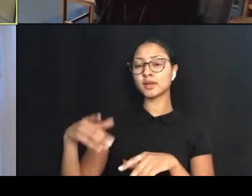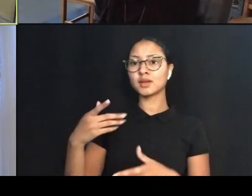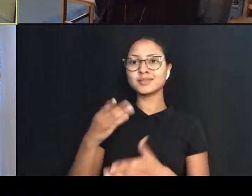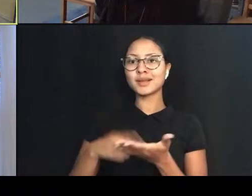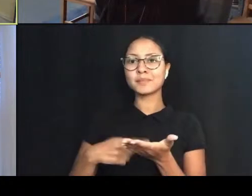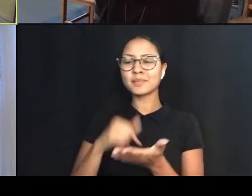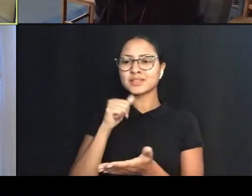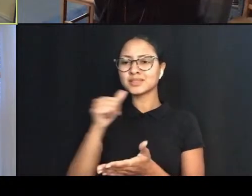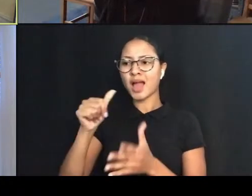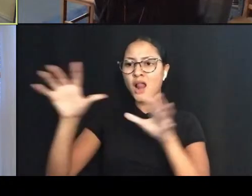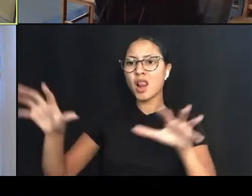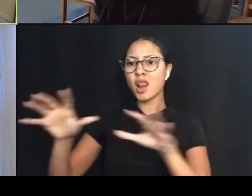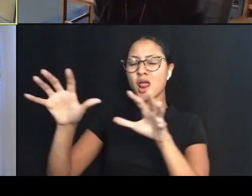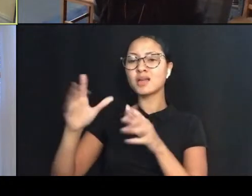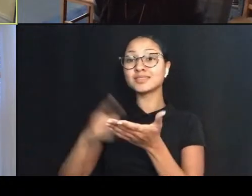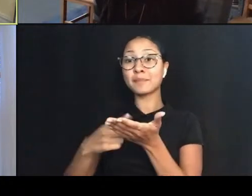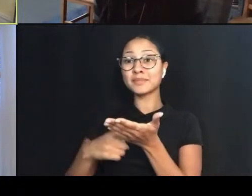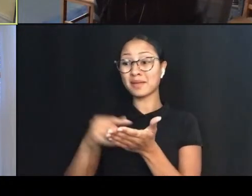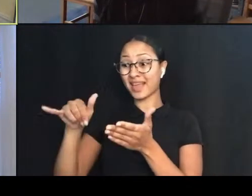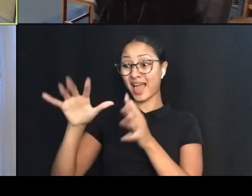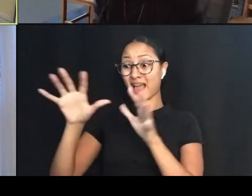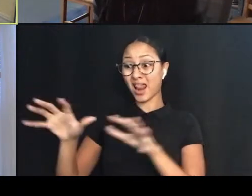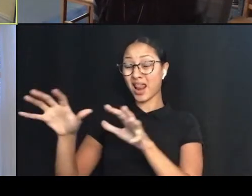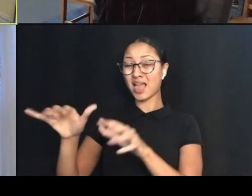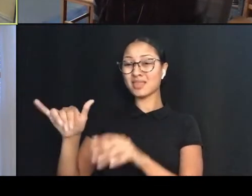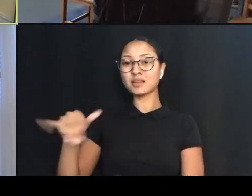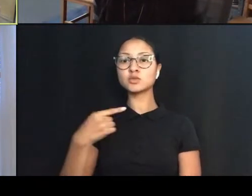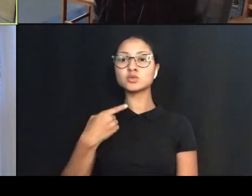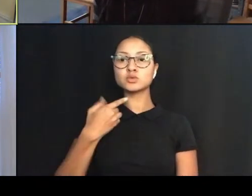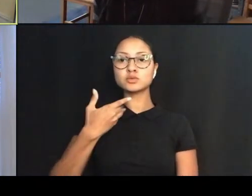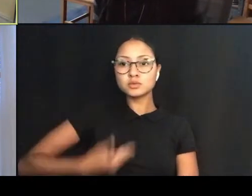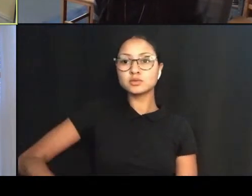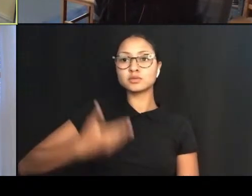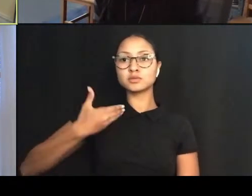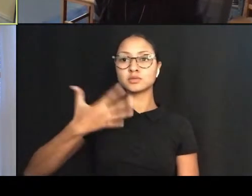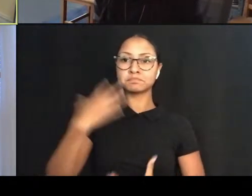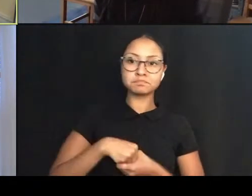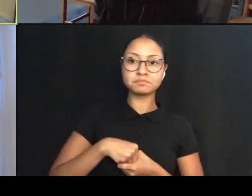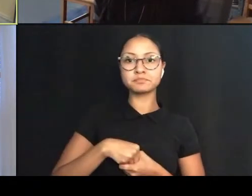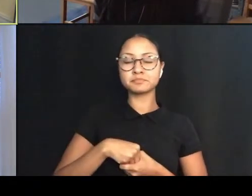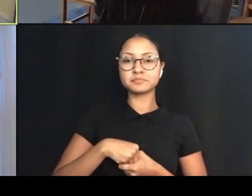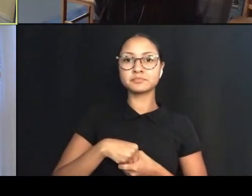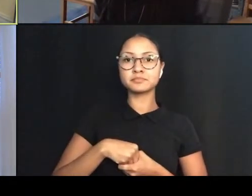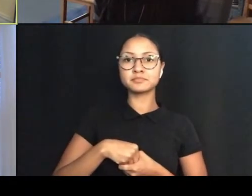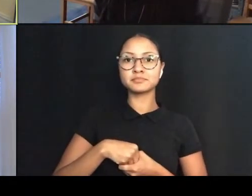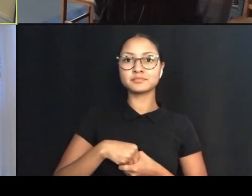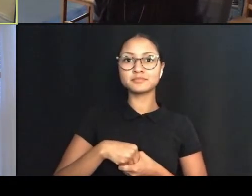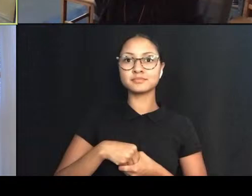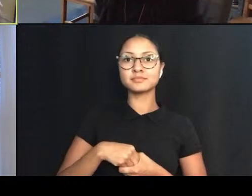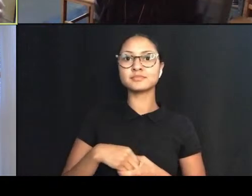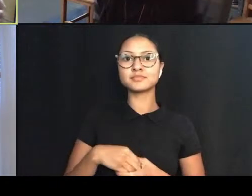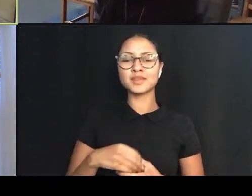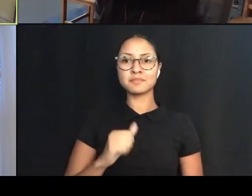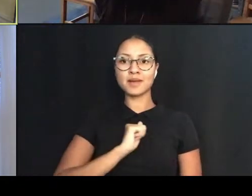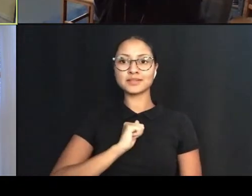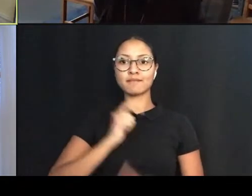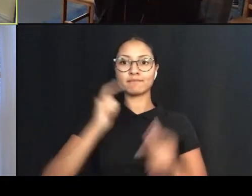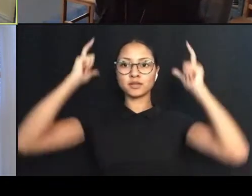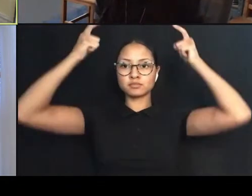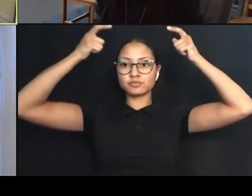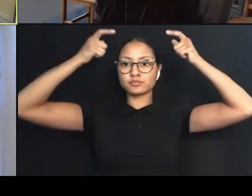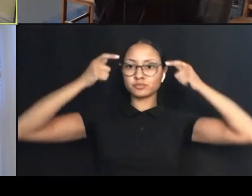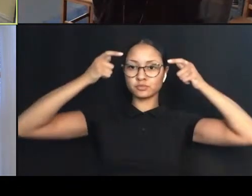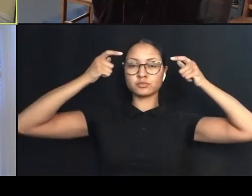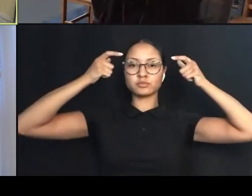have people like me that have crowned myself, right? Because my ancestor said so, right? It